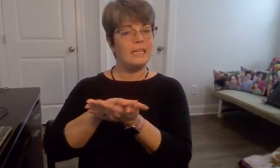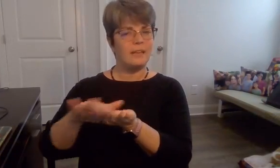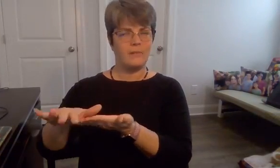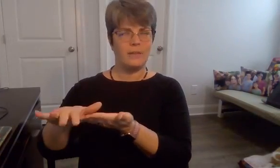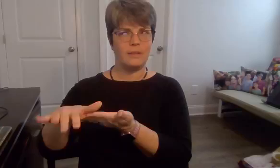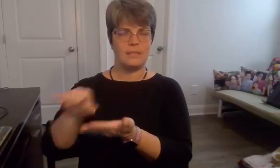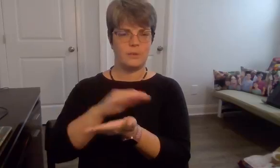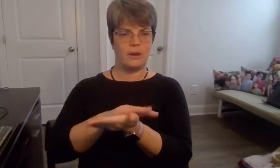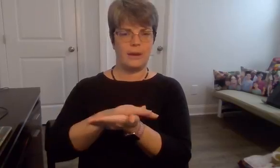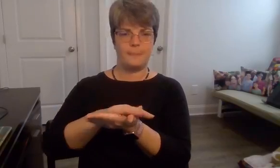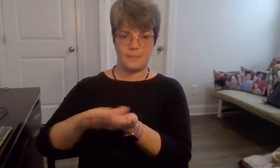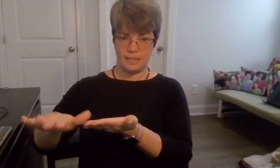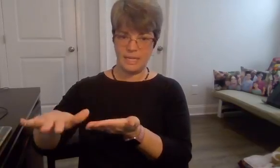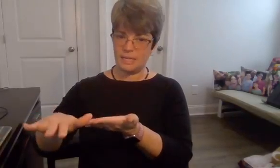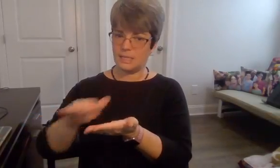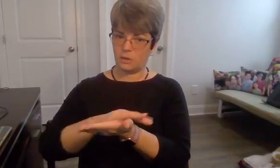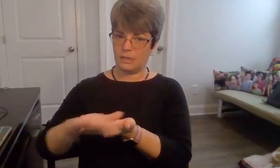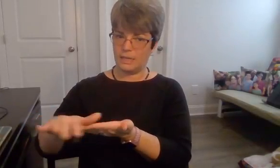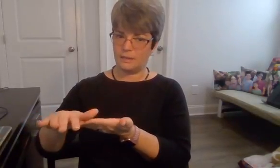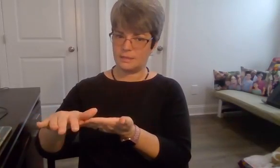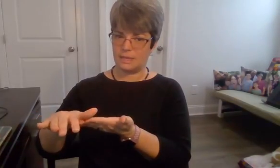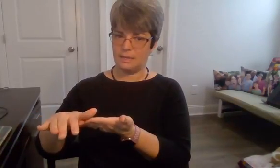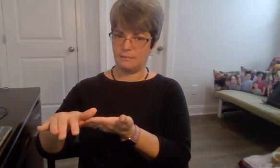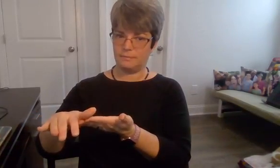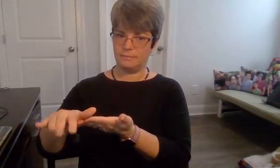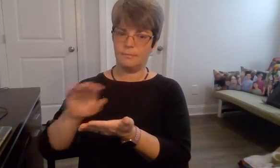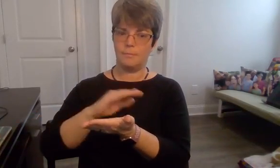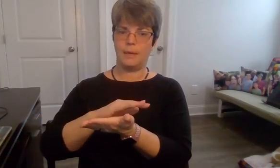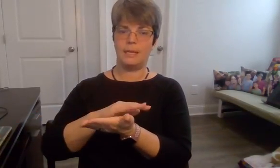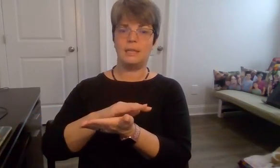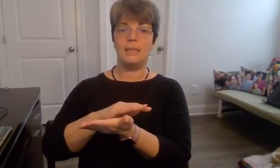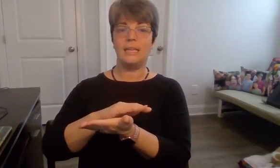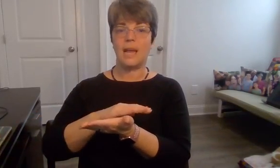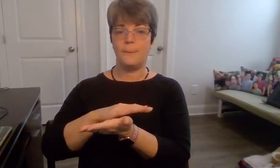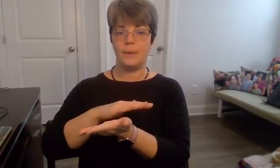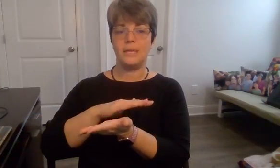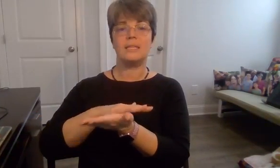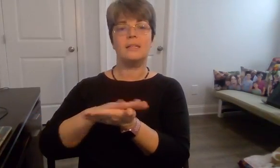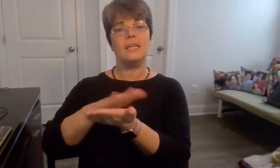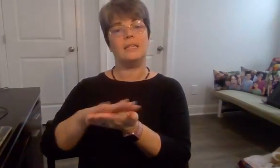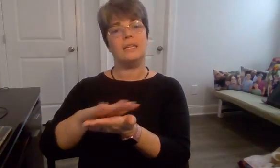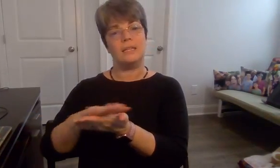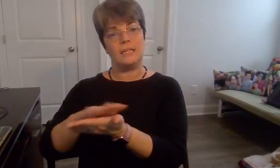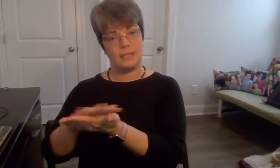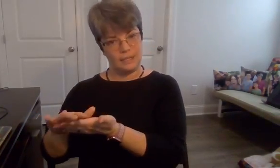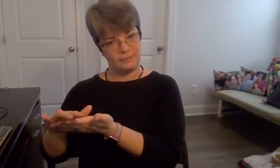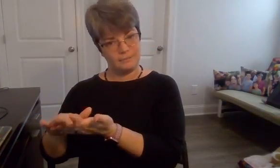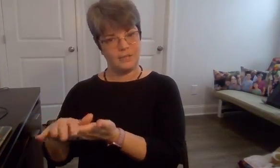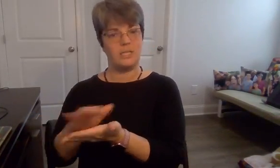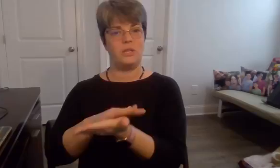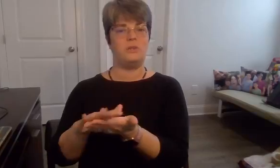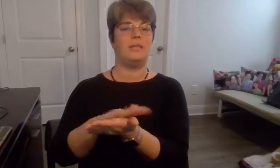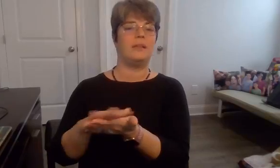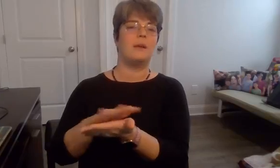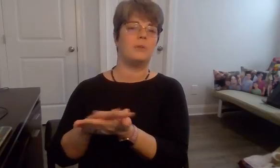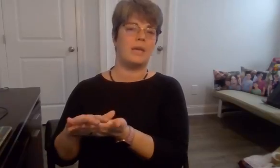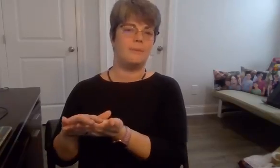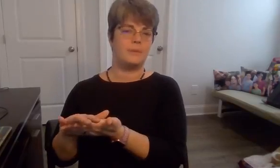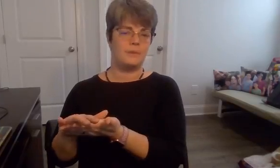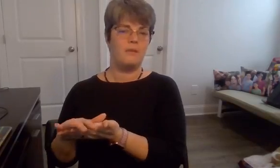I forget if I said this one already. Clean is like you're cleaning the slate, but clean up is clean, clean, clean, clean, right? So you do clean a couple times for